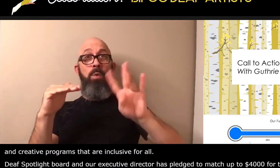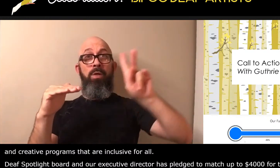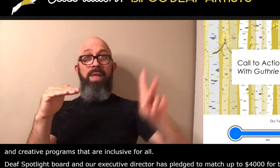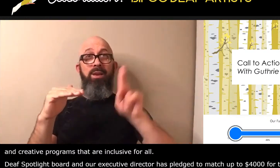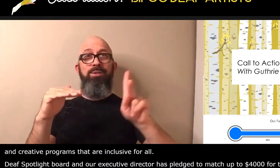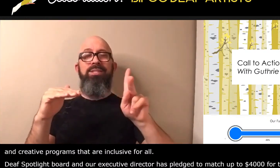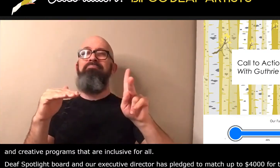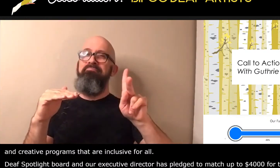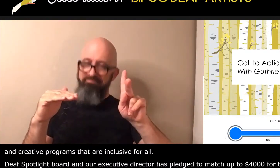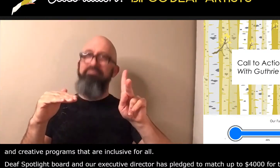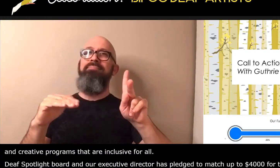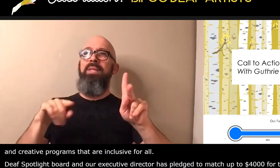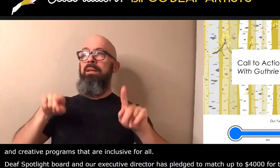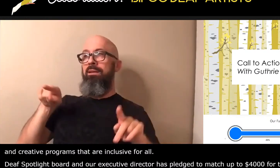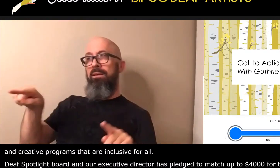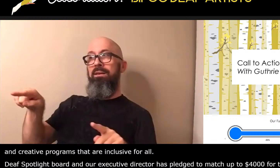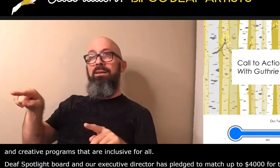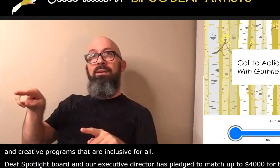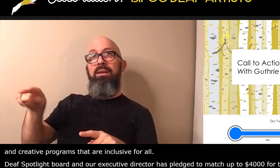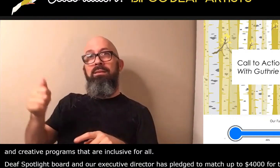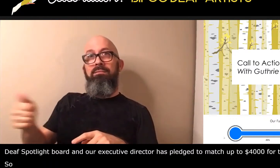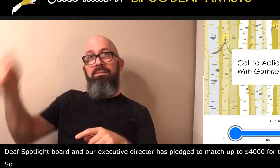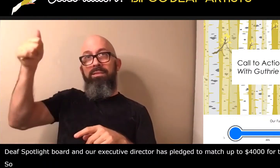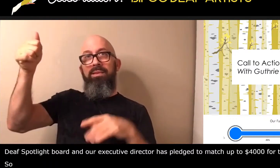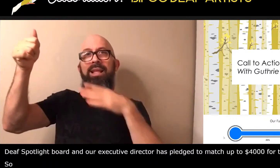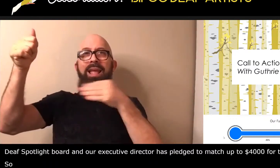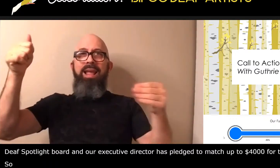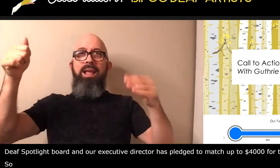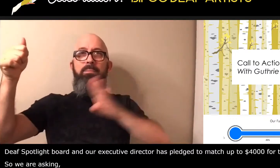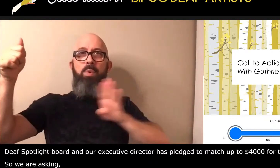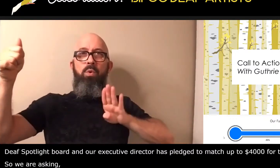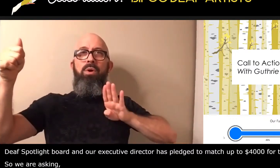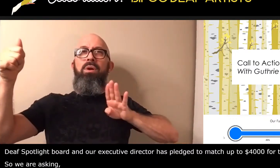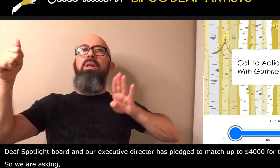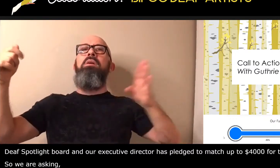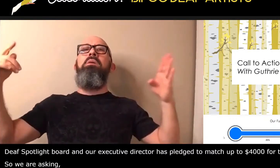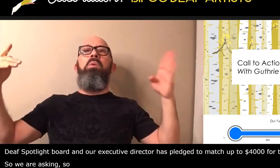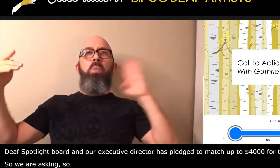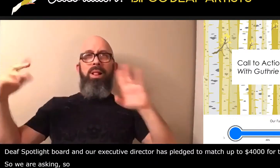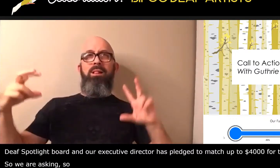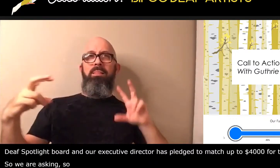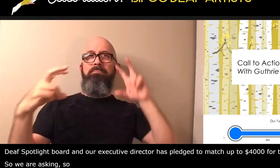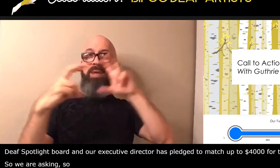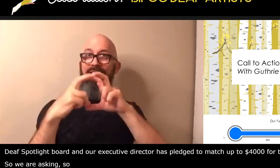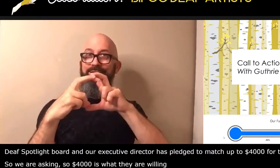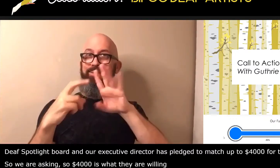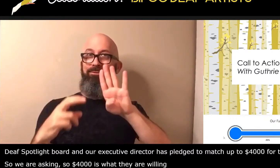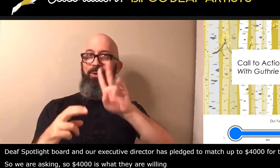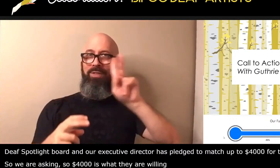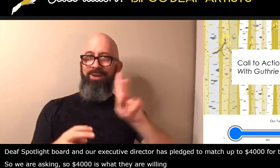So we are asking, so $4,000 is what they're willing to match.